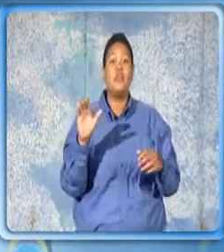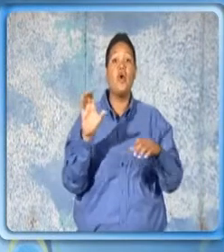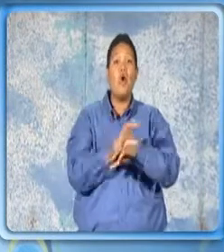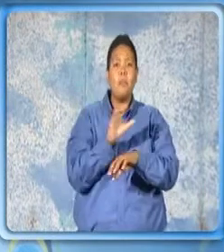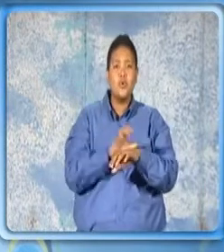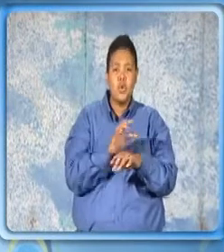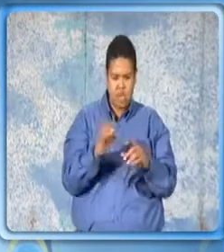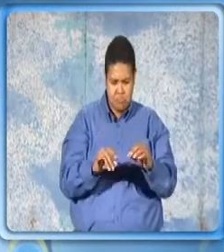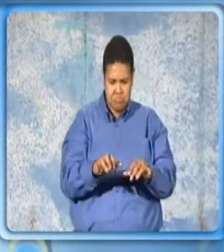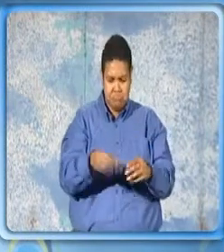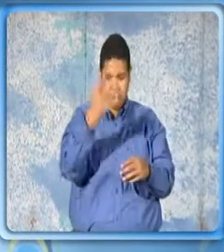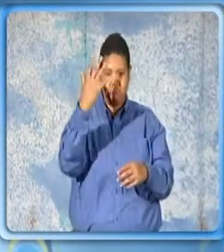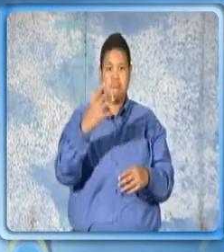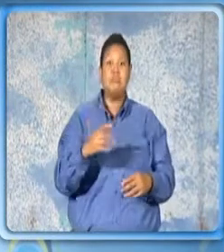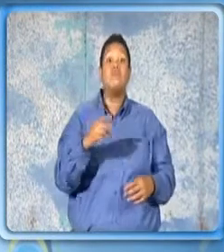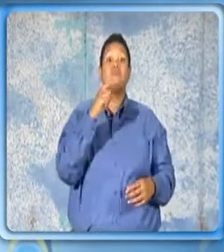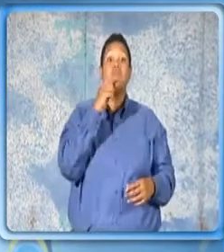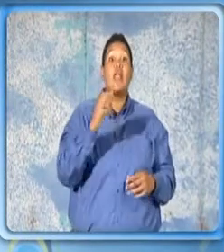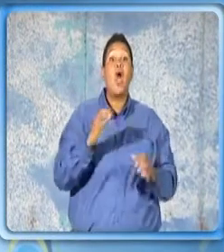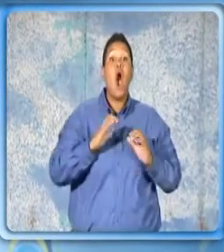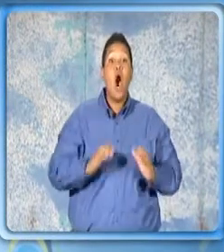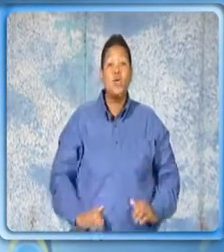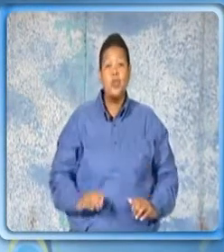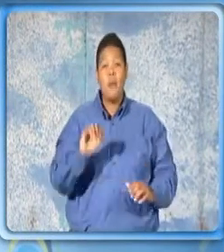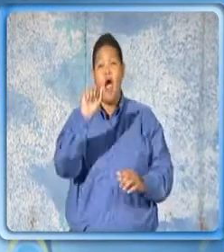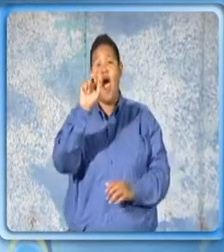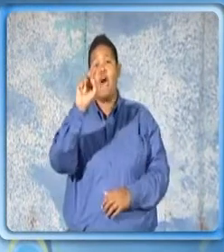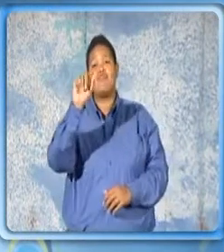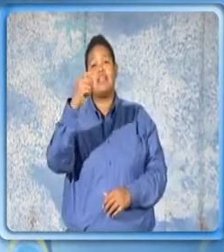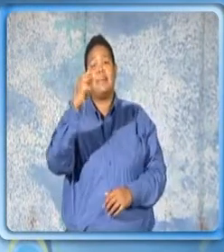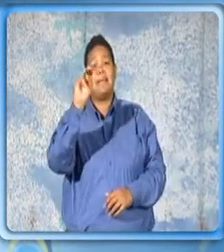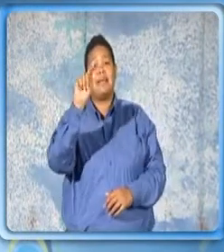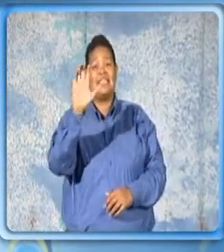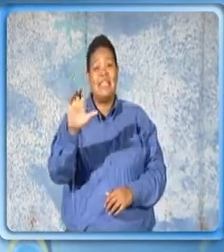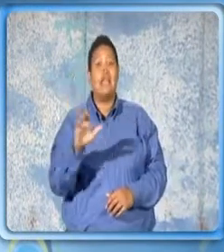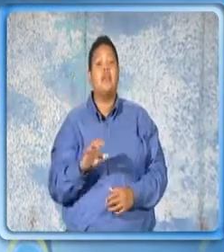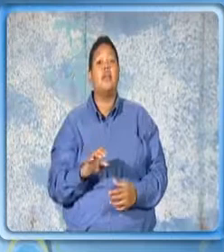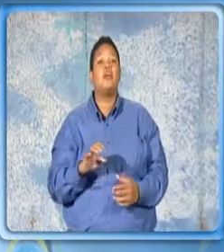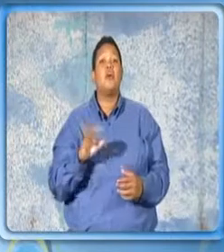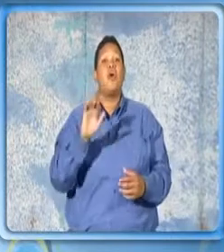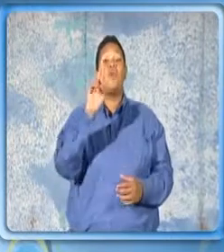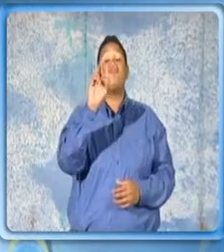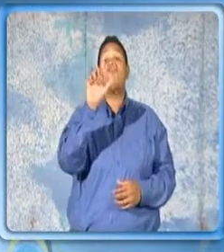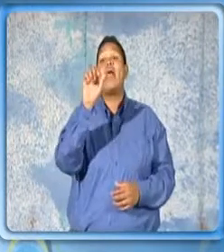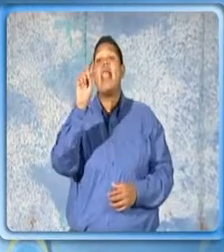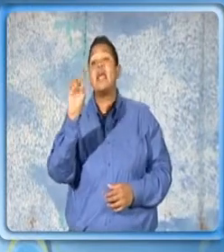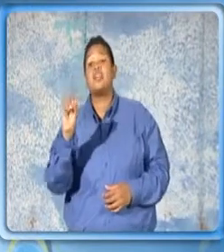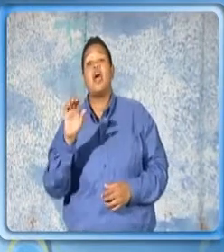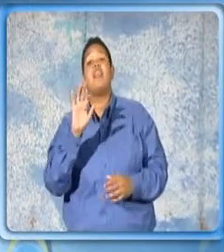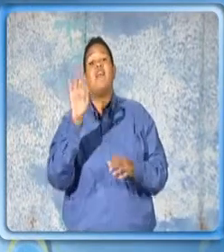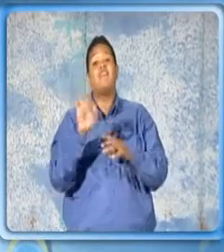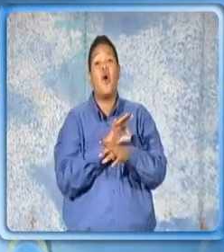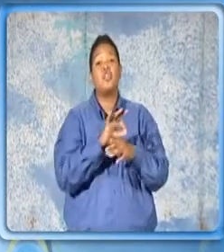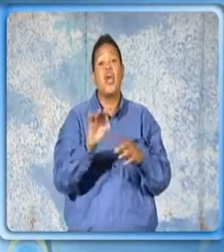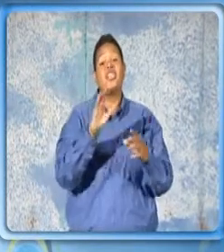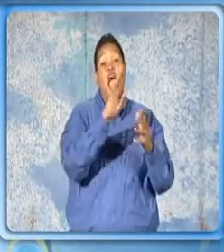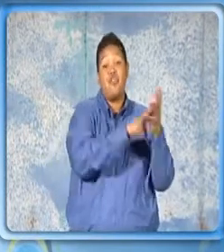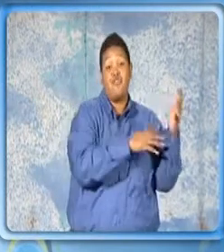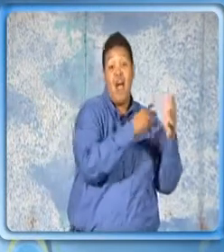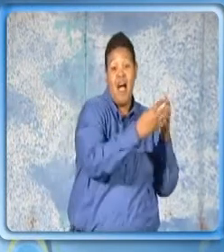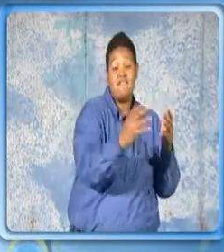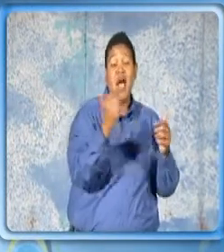computation, consumer arithmetic, relations, functions, and graphs,